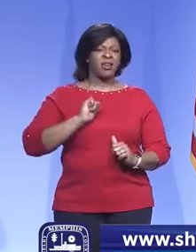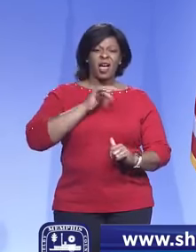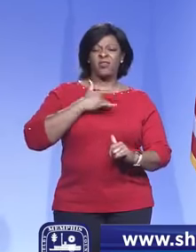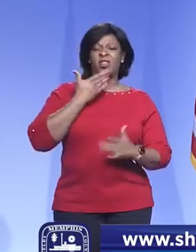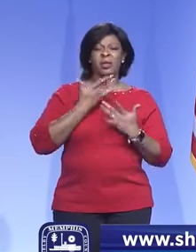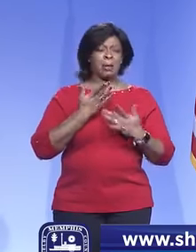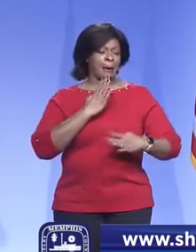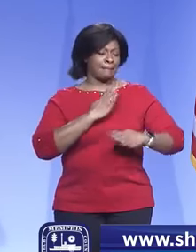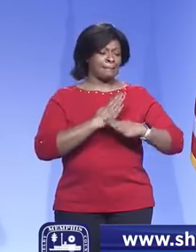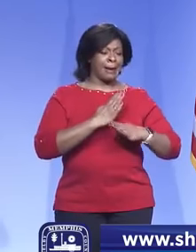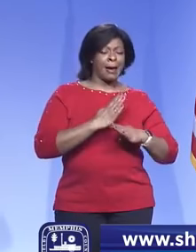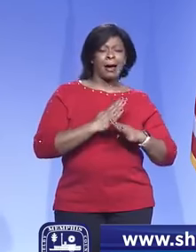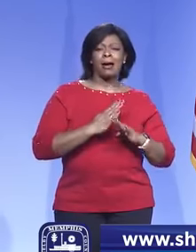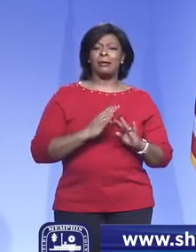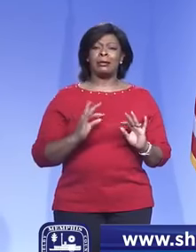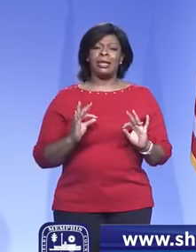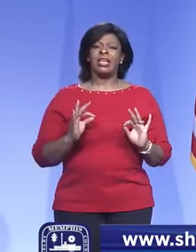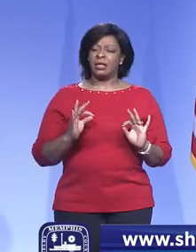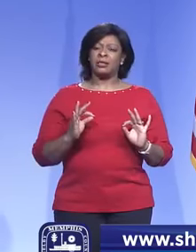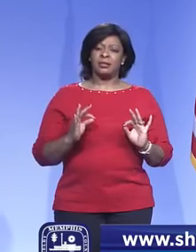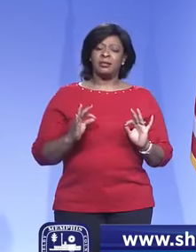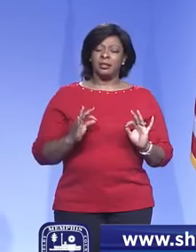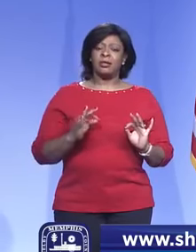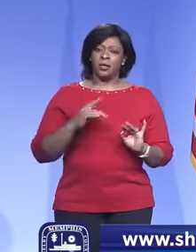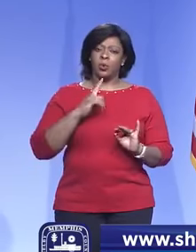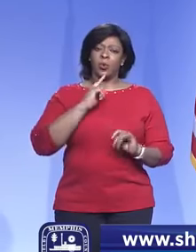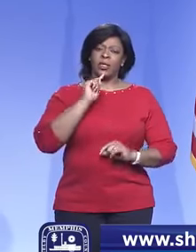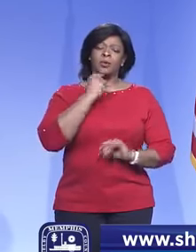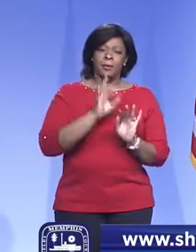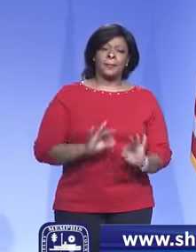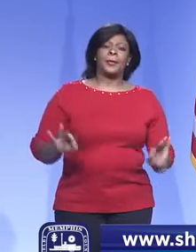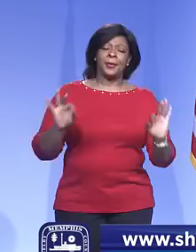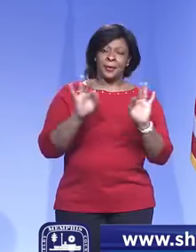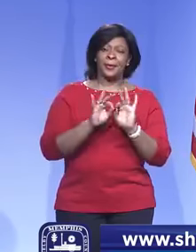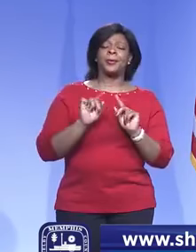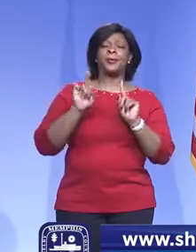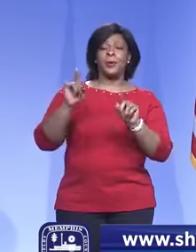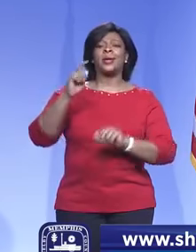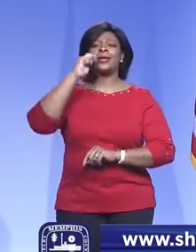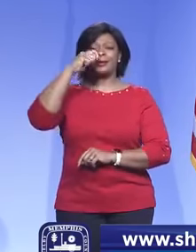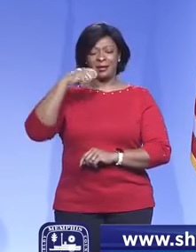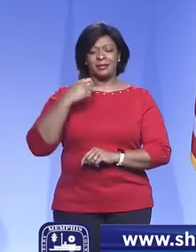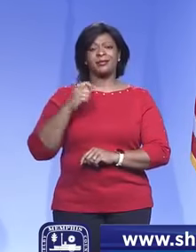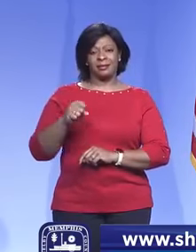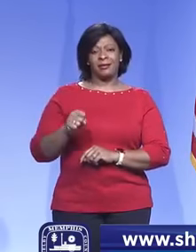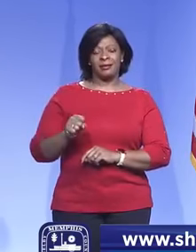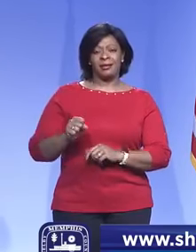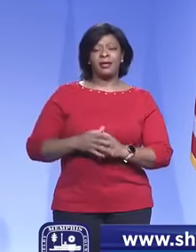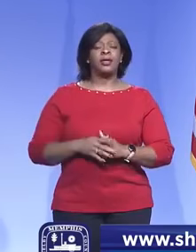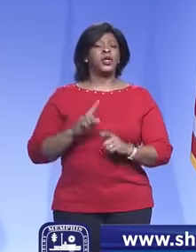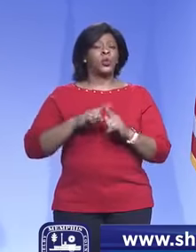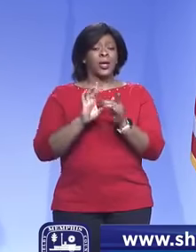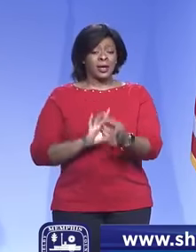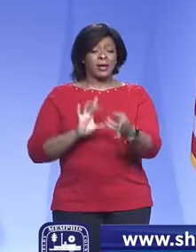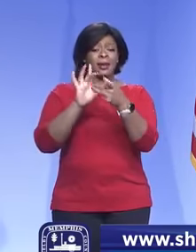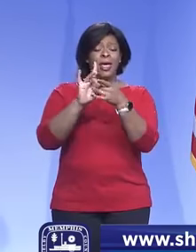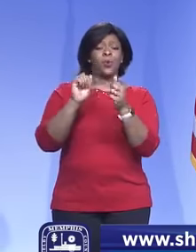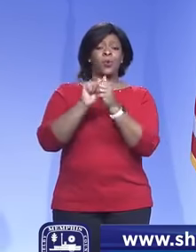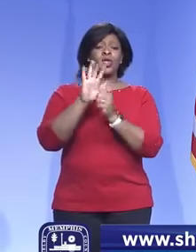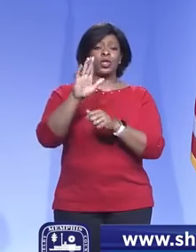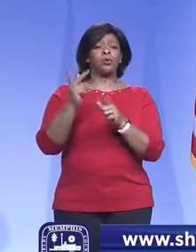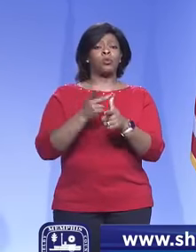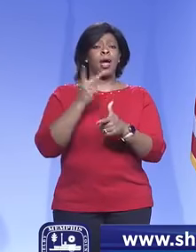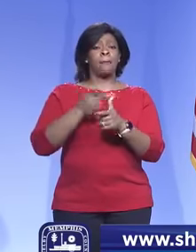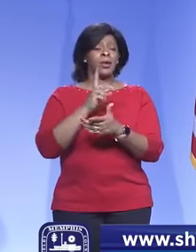mild signs and symptoms of COVID, it's really critically important to get tested and to connect with a primary